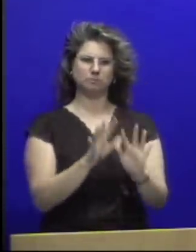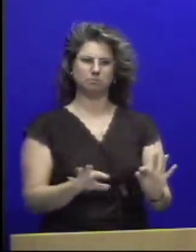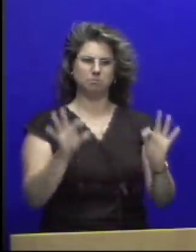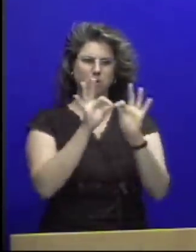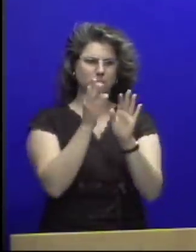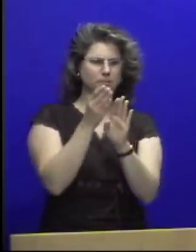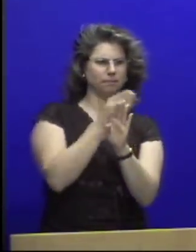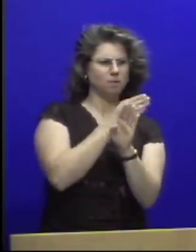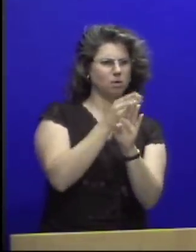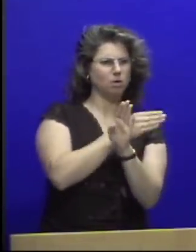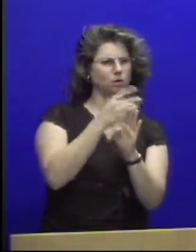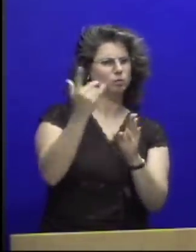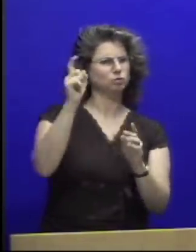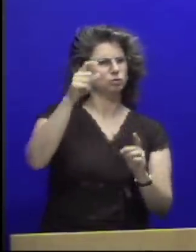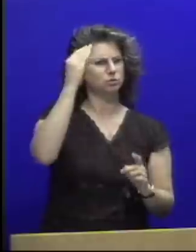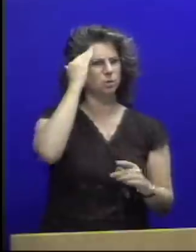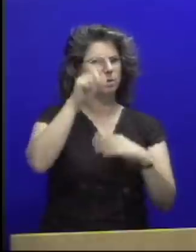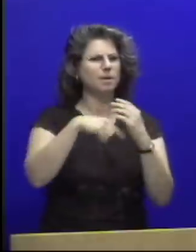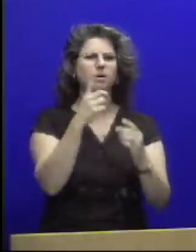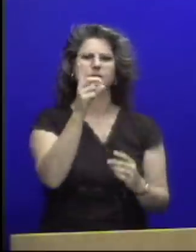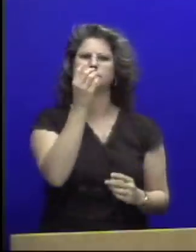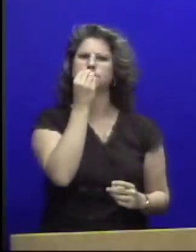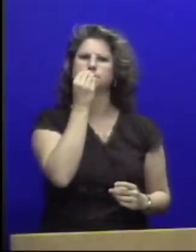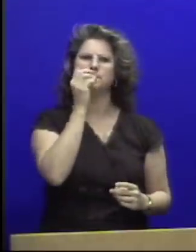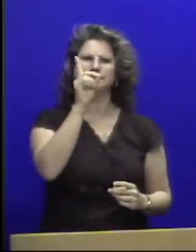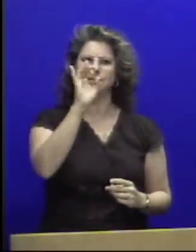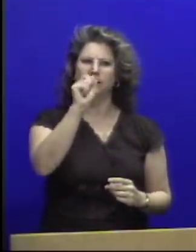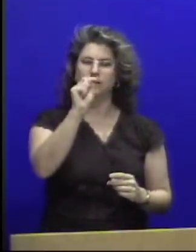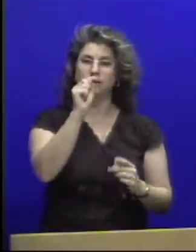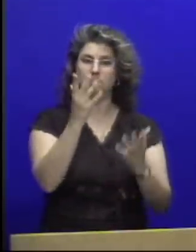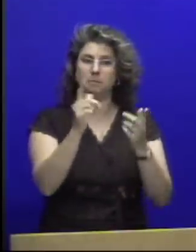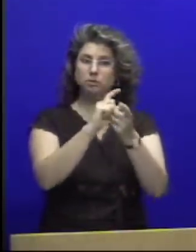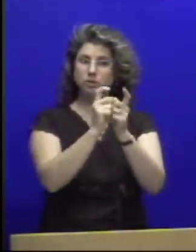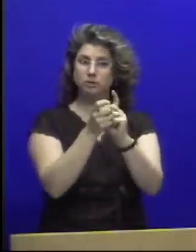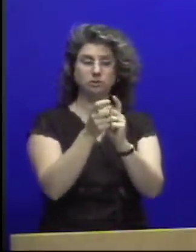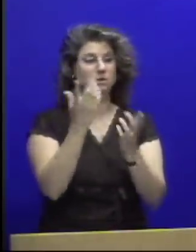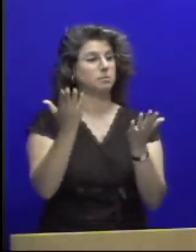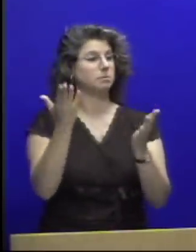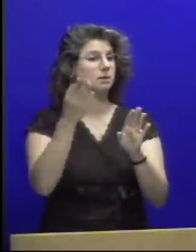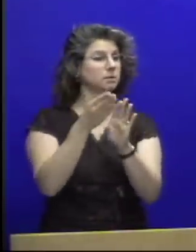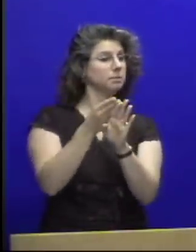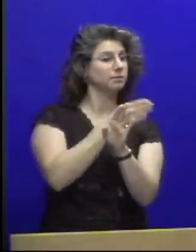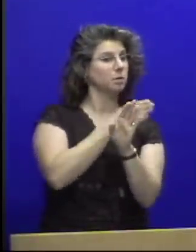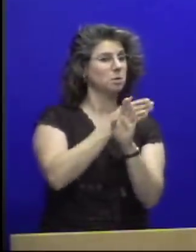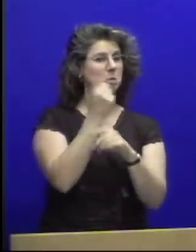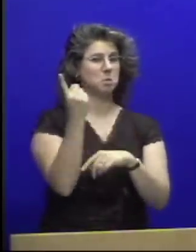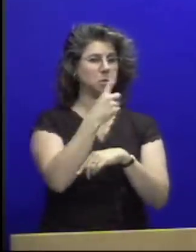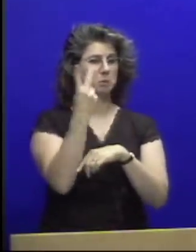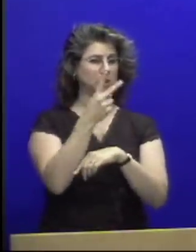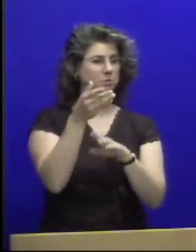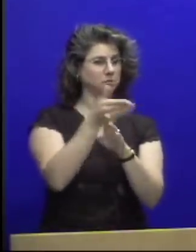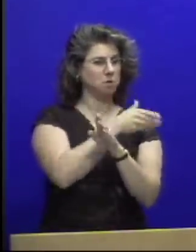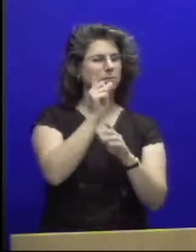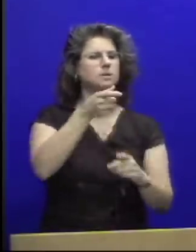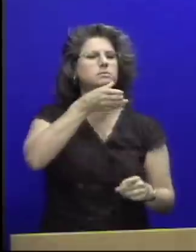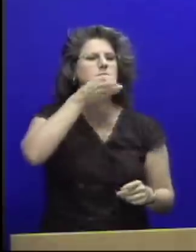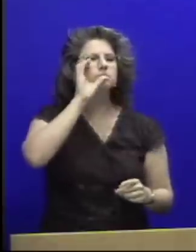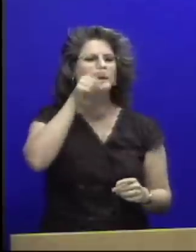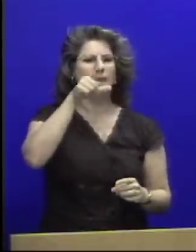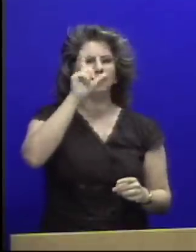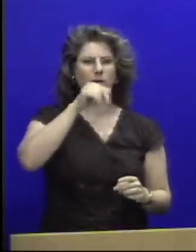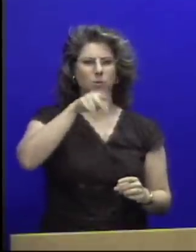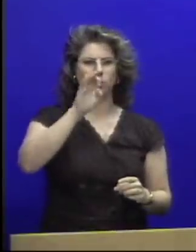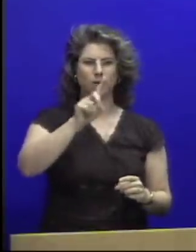the operation. You may have to take only liquids for 2 days before, and